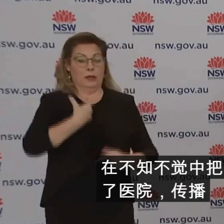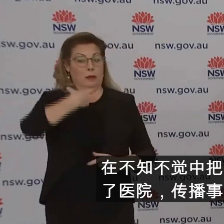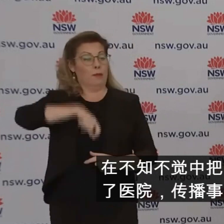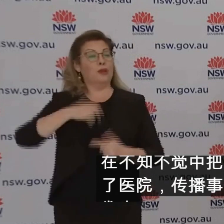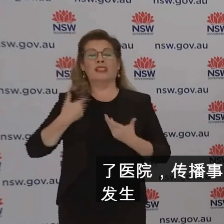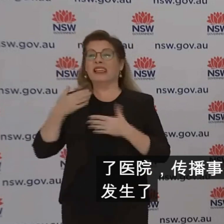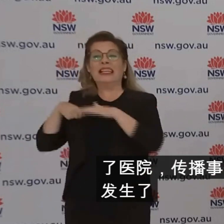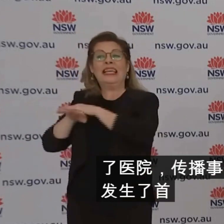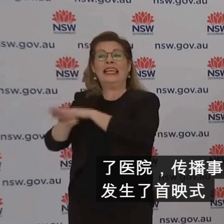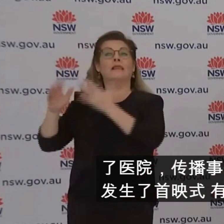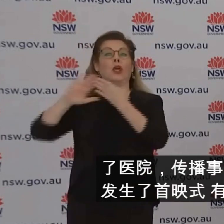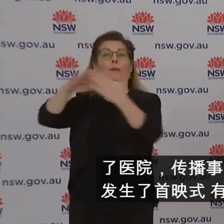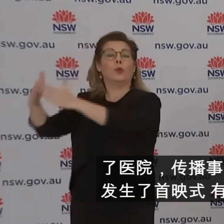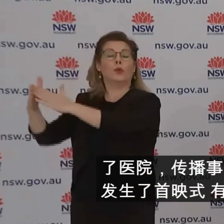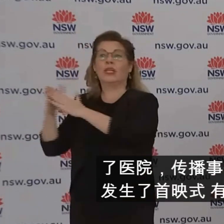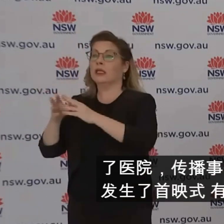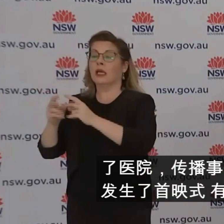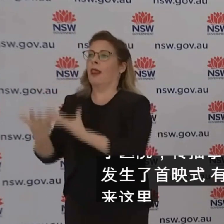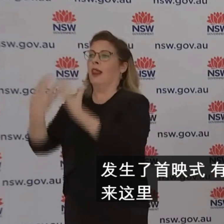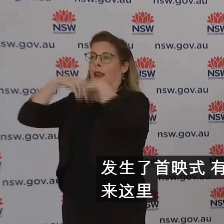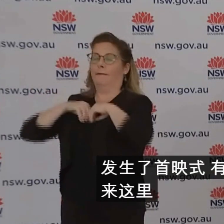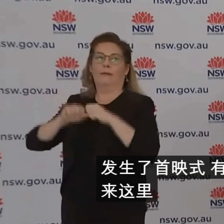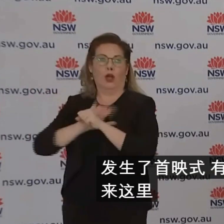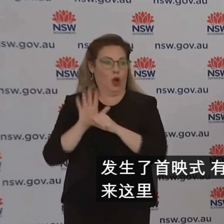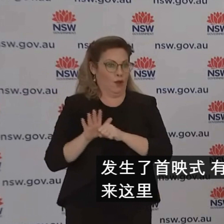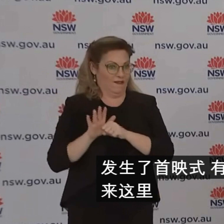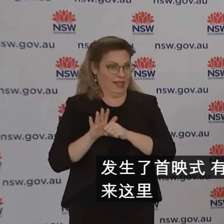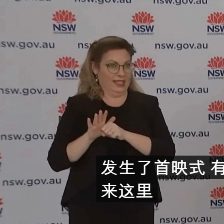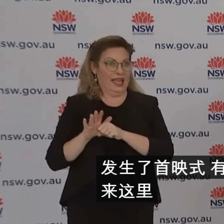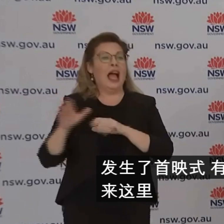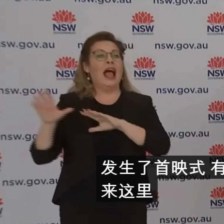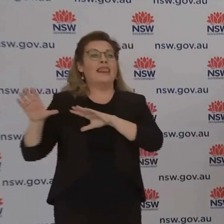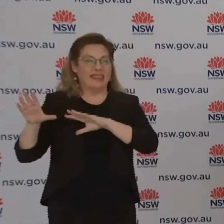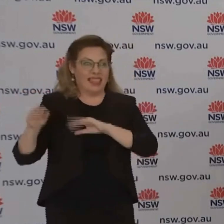the transmission event occurred. Premier, the regional people... Premier.